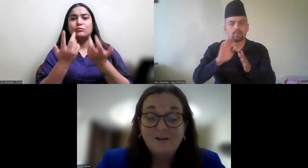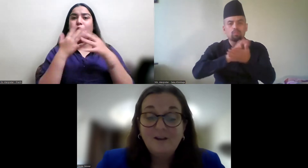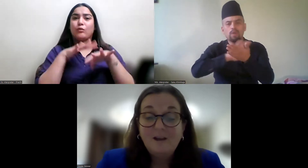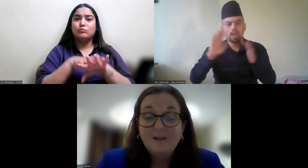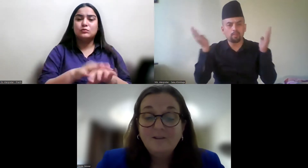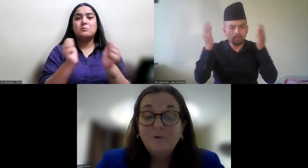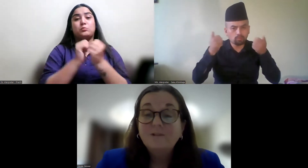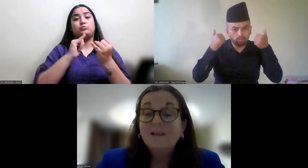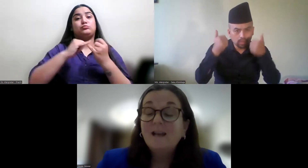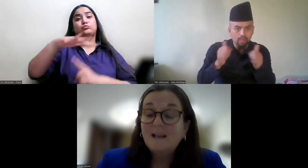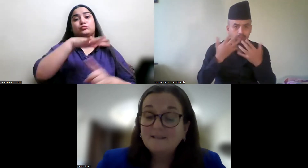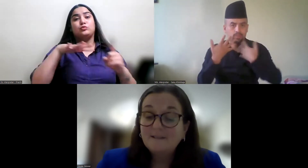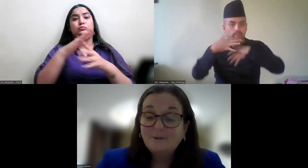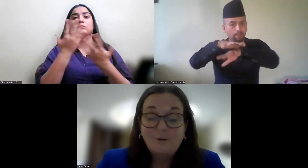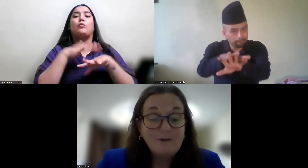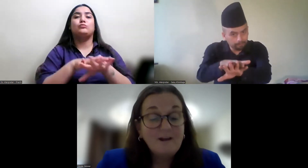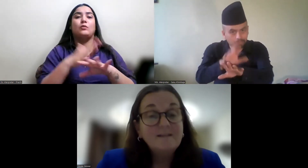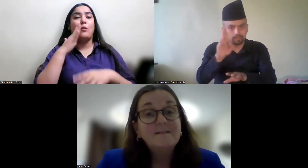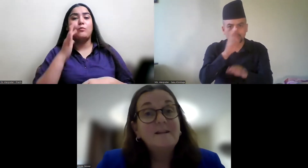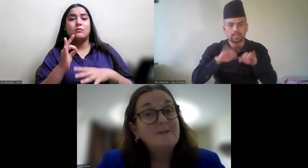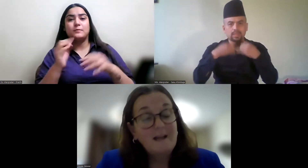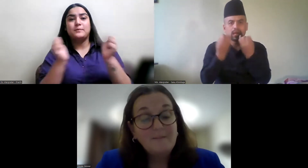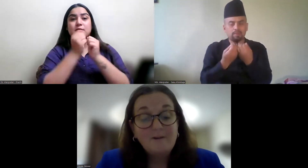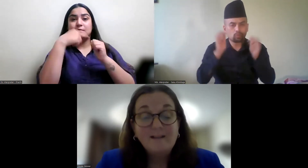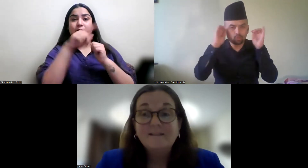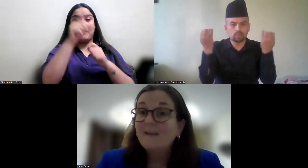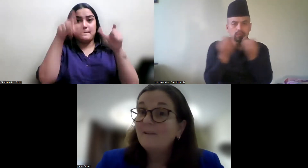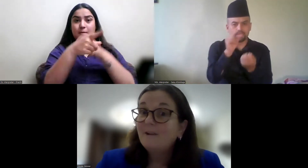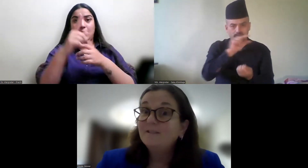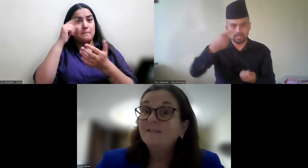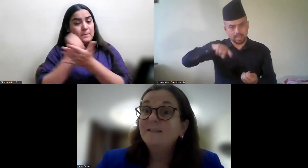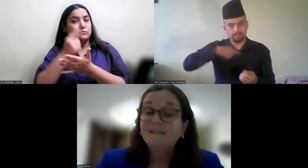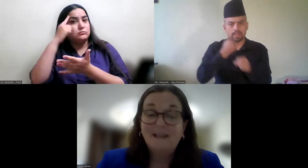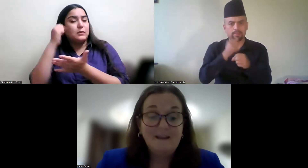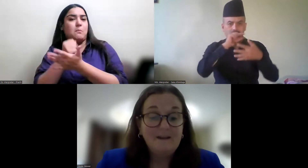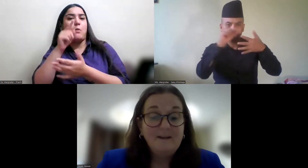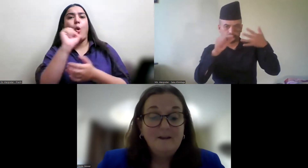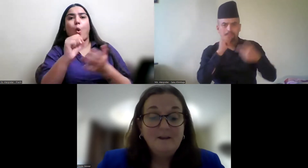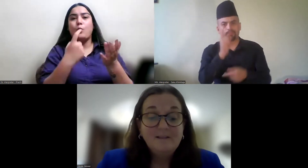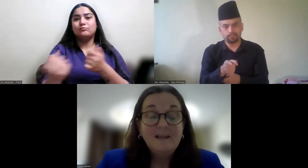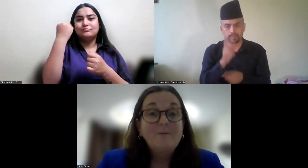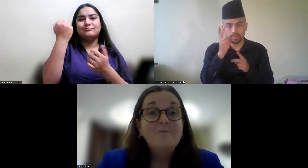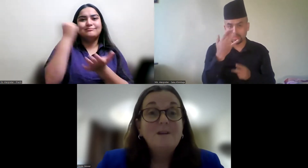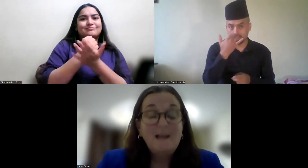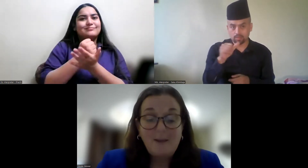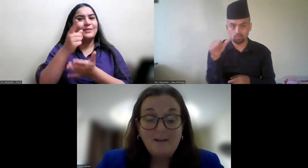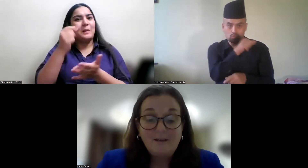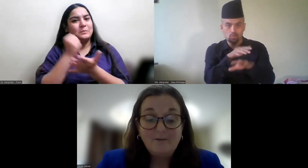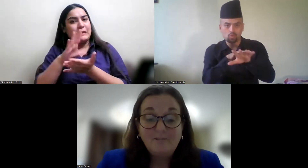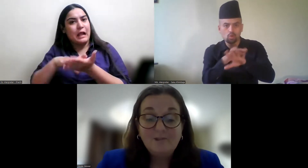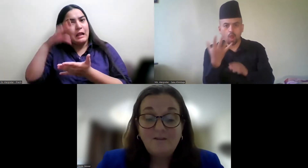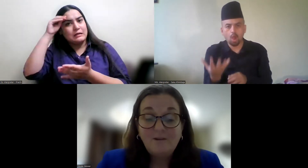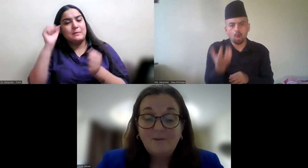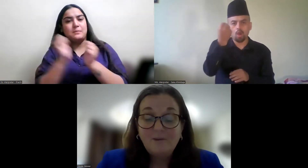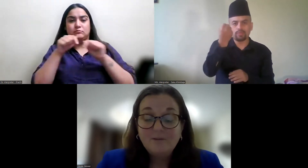protection. Supporting adolescents to know their rights and to claim their rights and their agency is key. Today, we're really happy